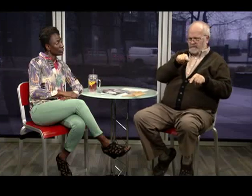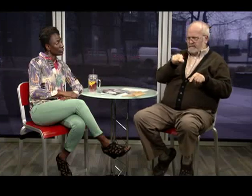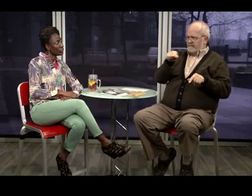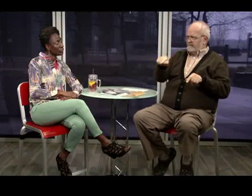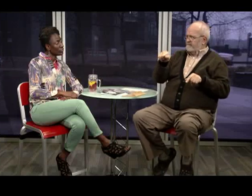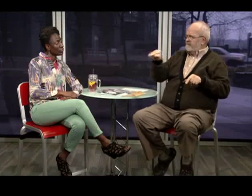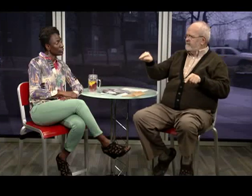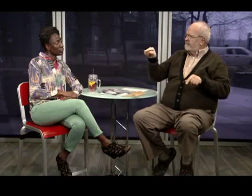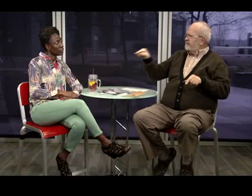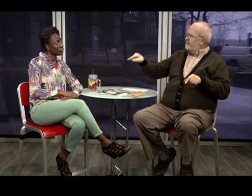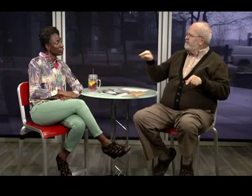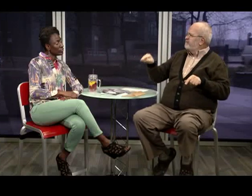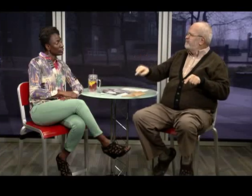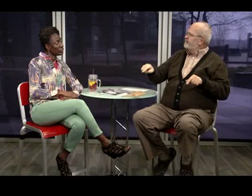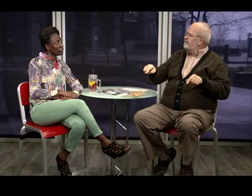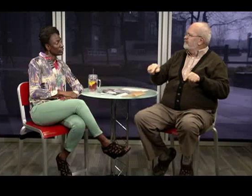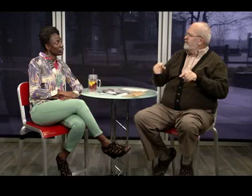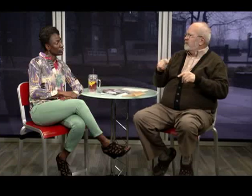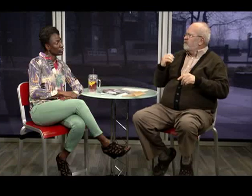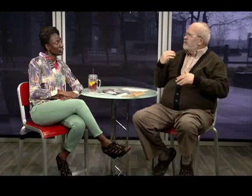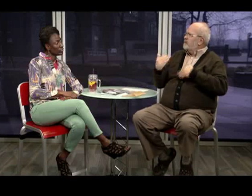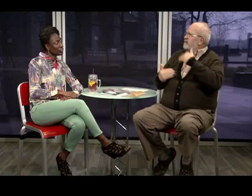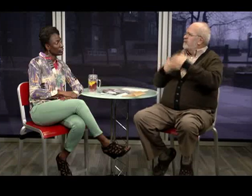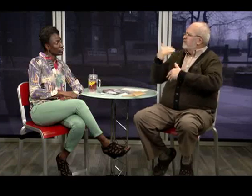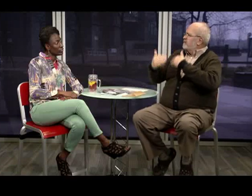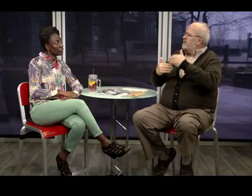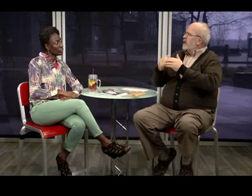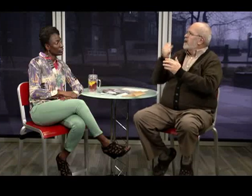And there are so many languages out there.